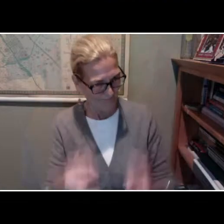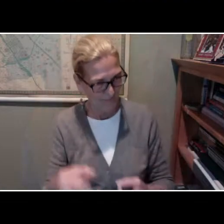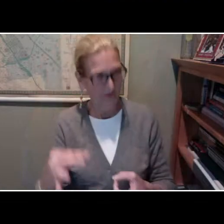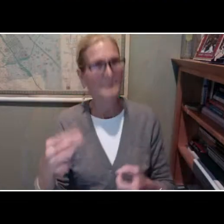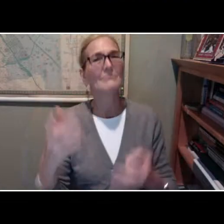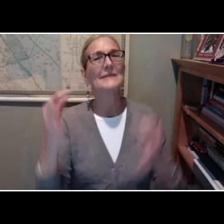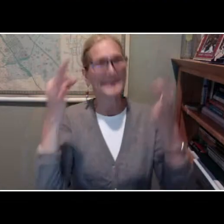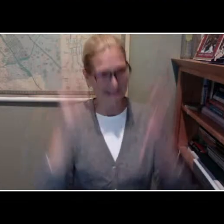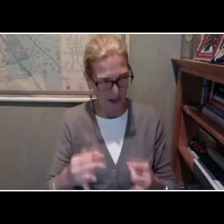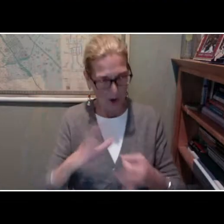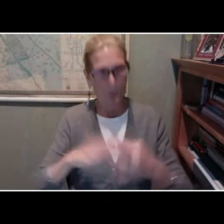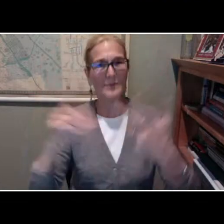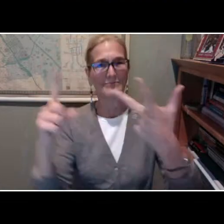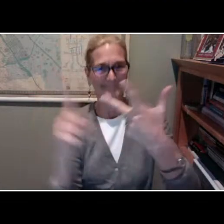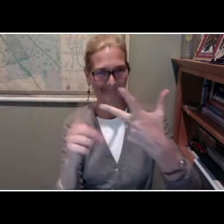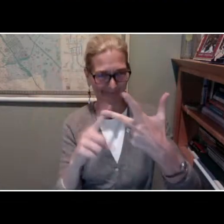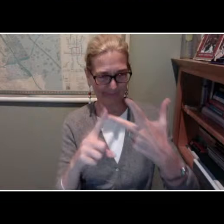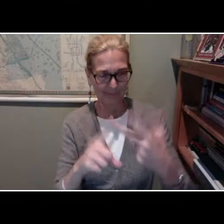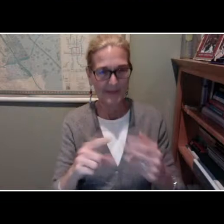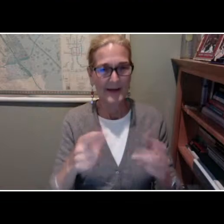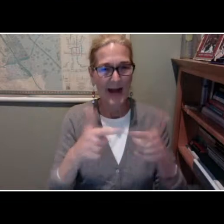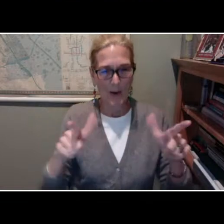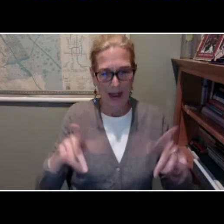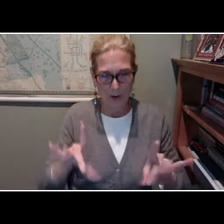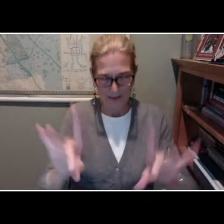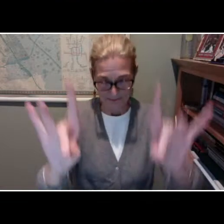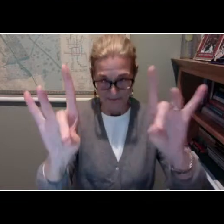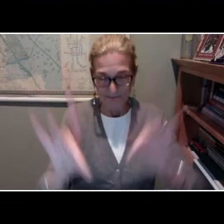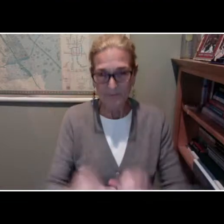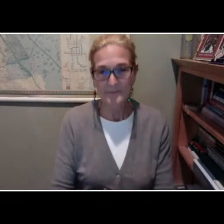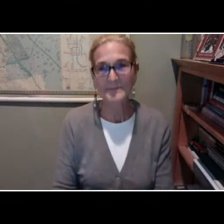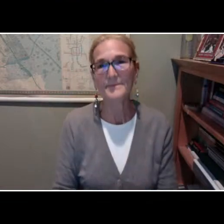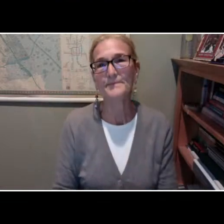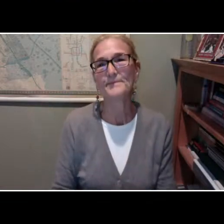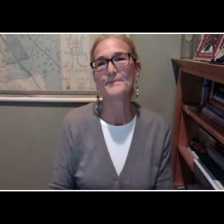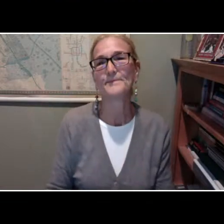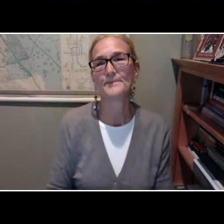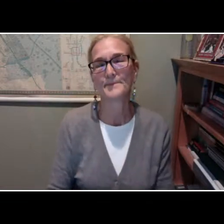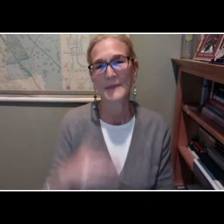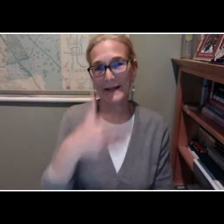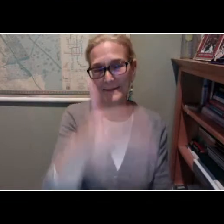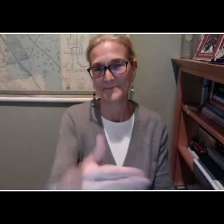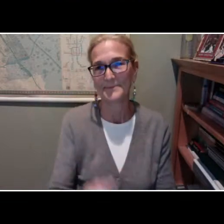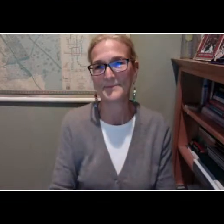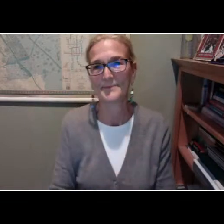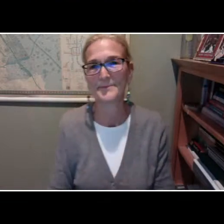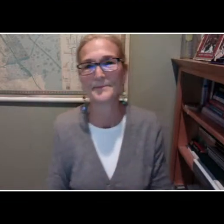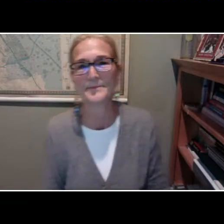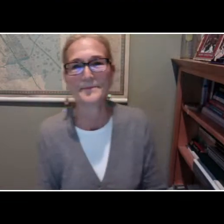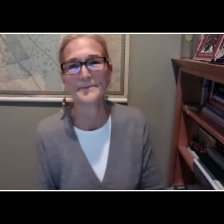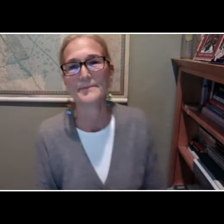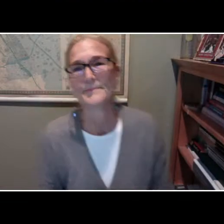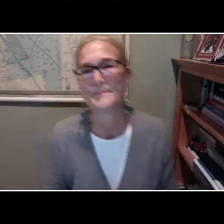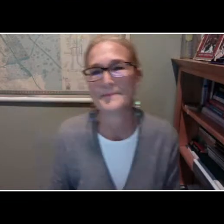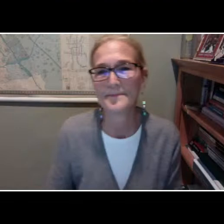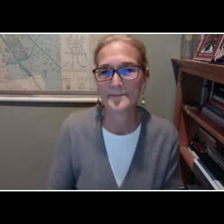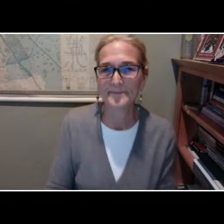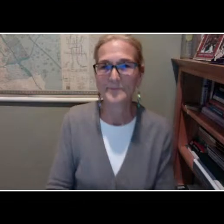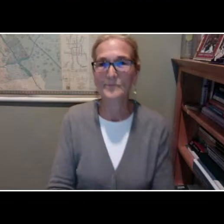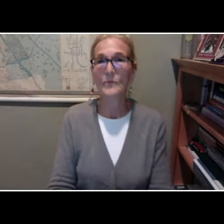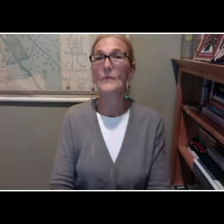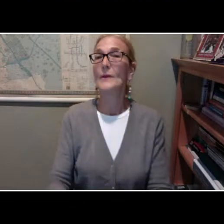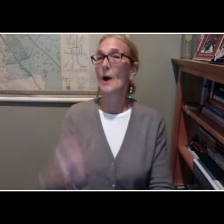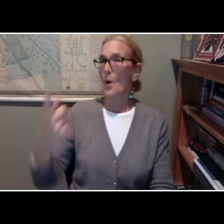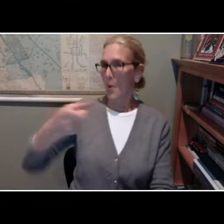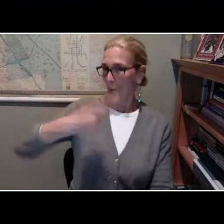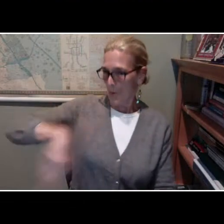language deprivation syndrome, then the fight for interpreting K through 12 education would be fruitless. So the